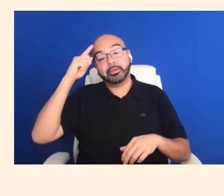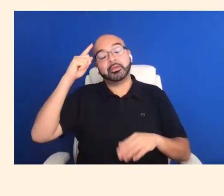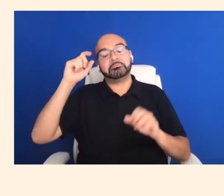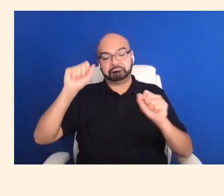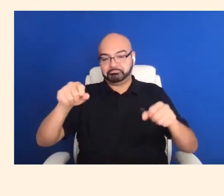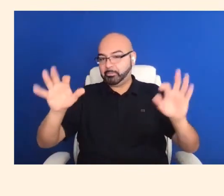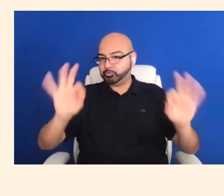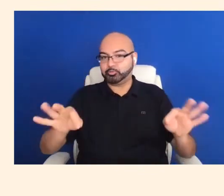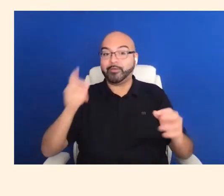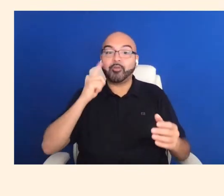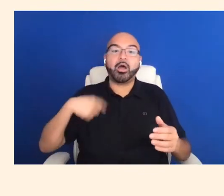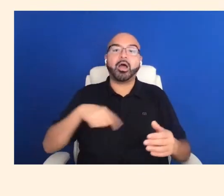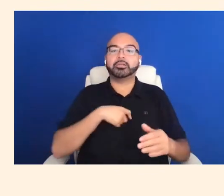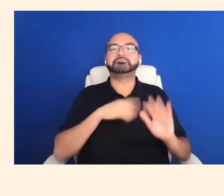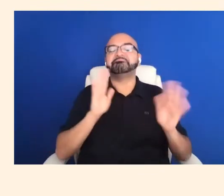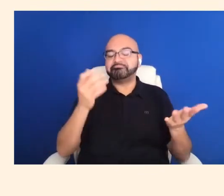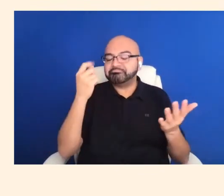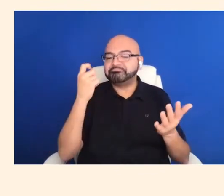And also